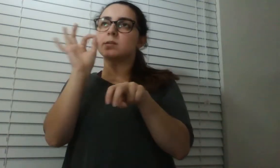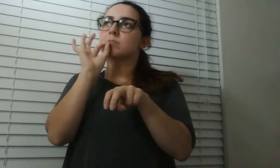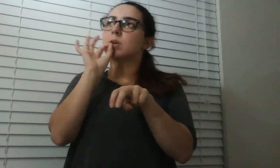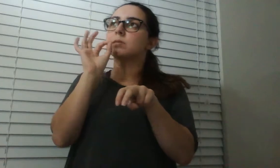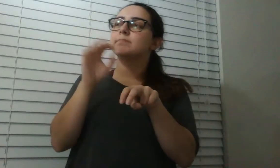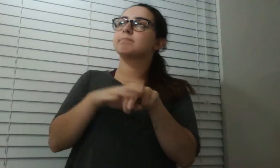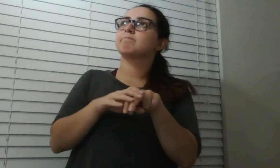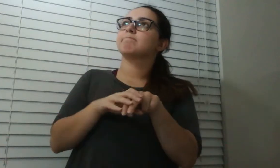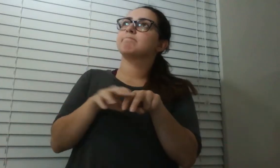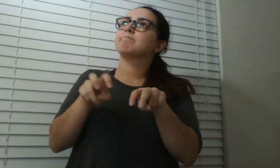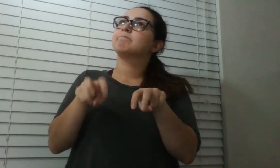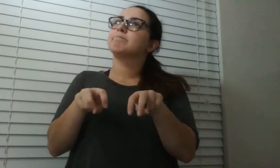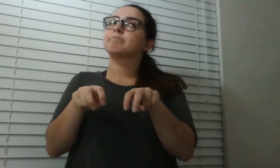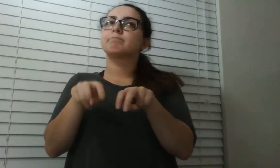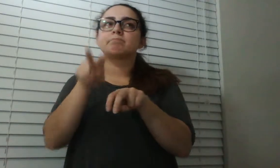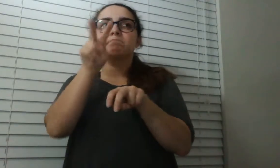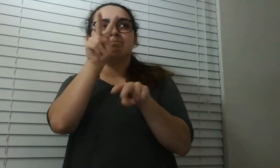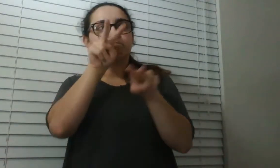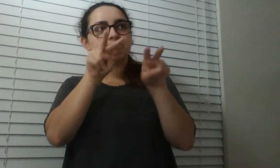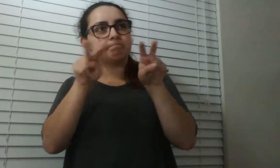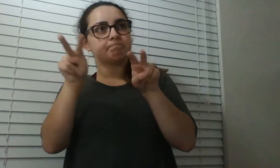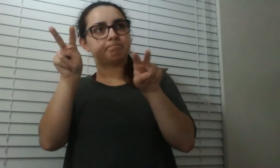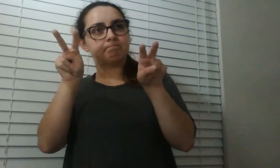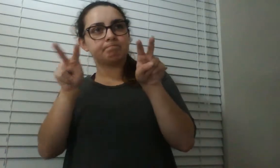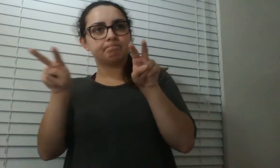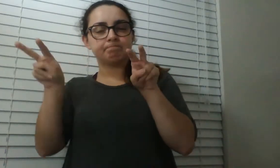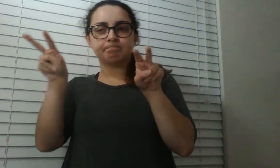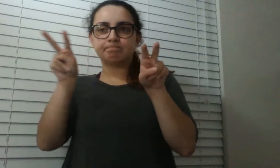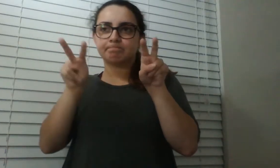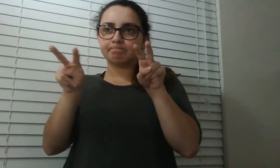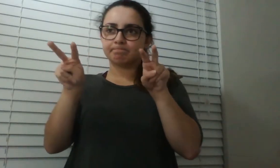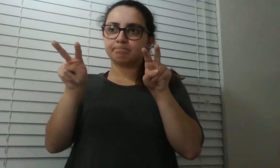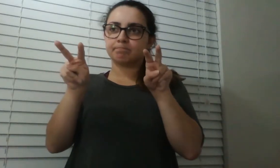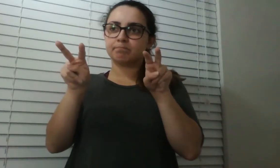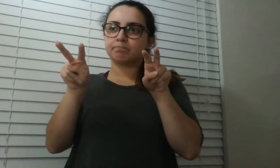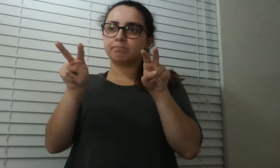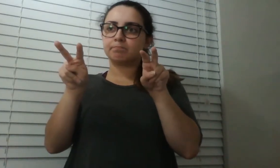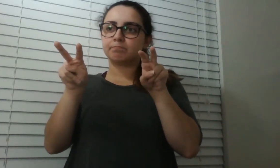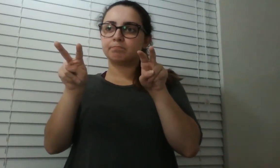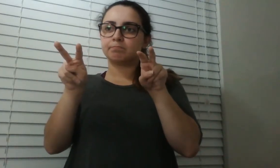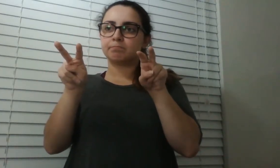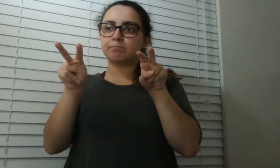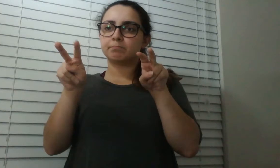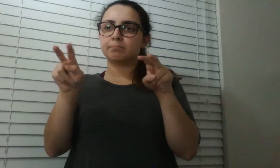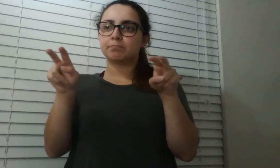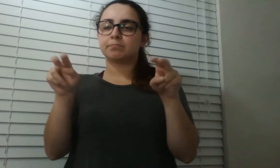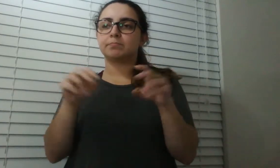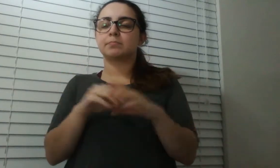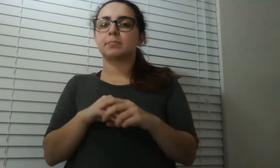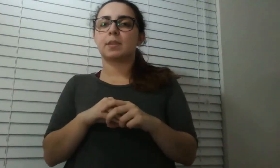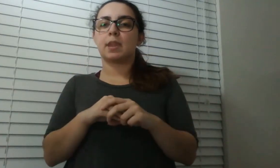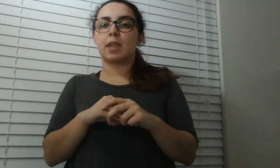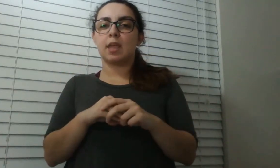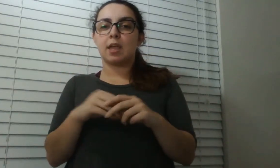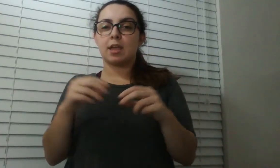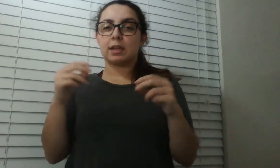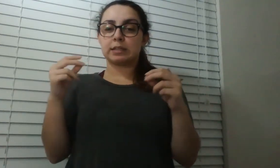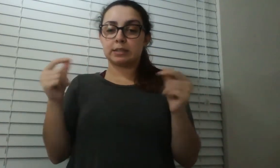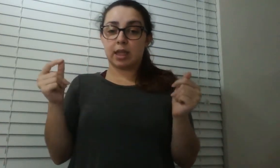and we literally both have like the first lungful. When Craig decides to take his backpack off. And